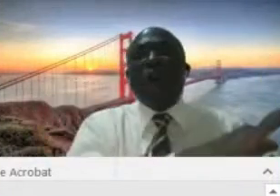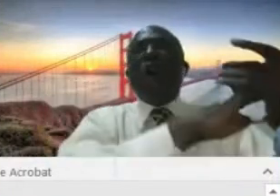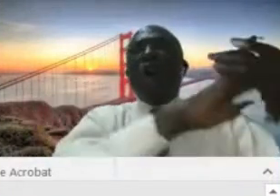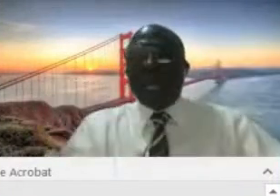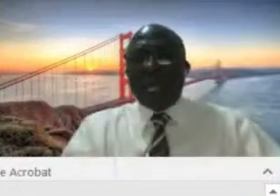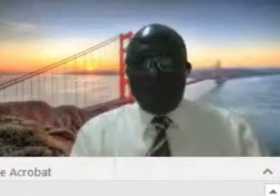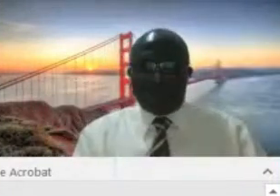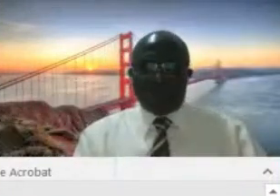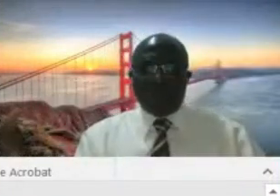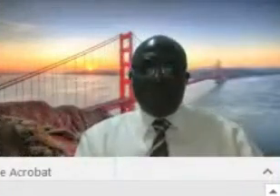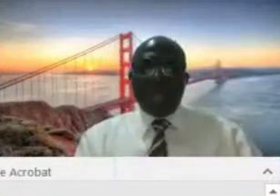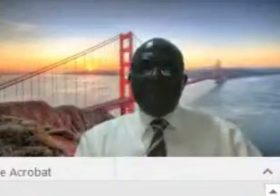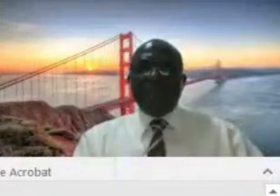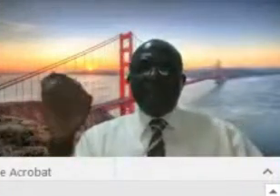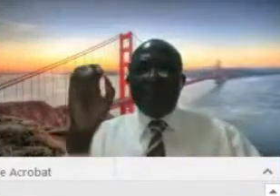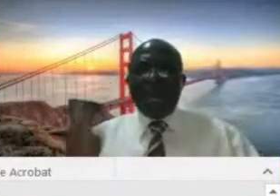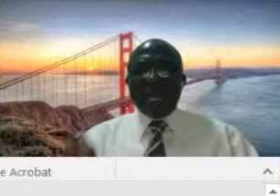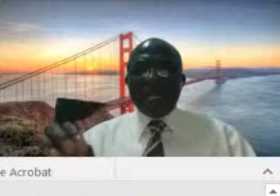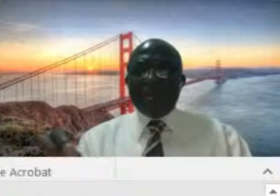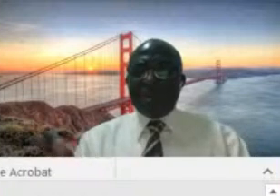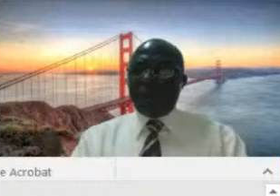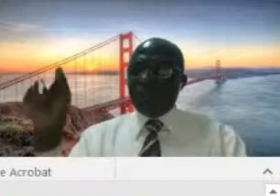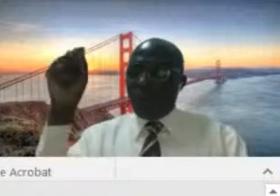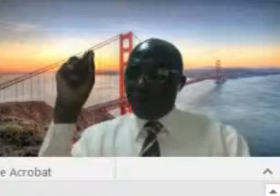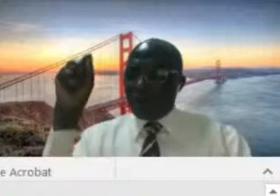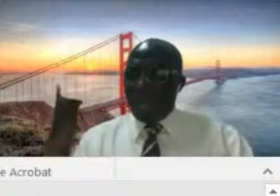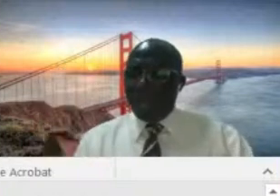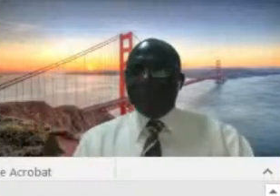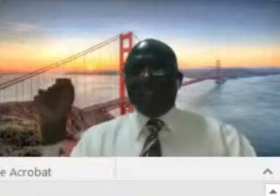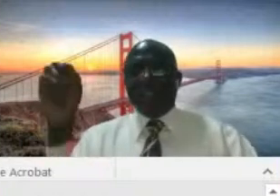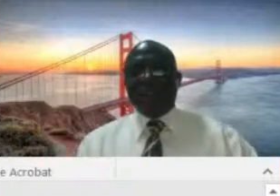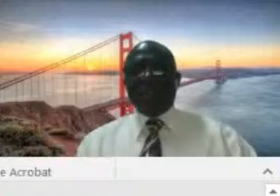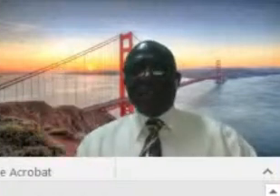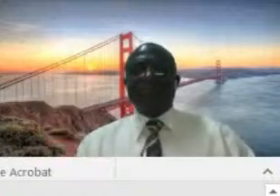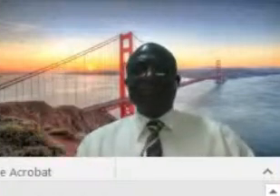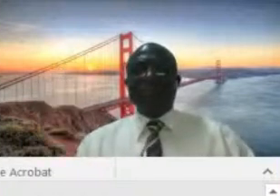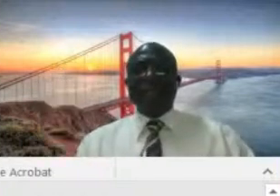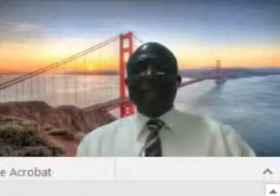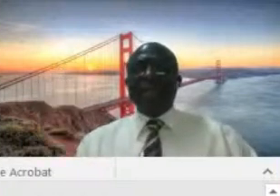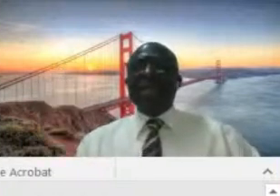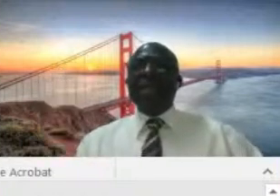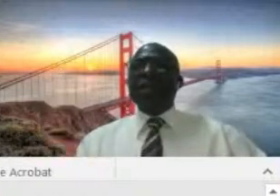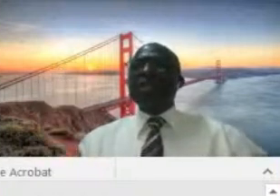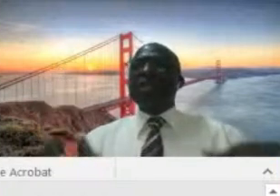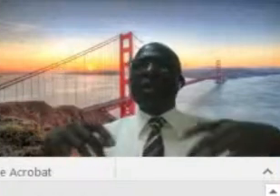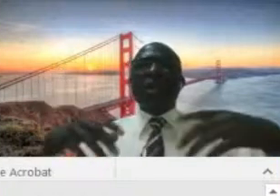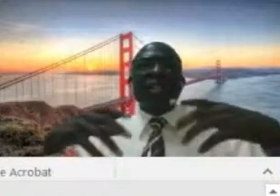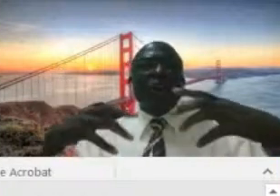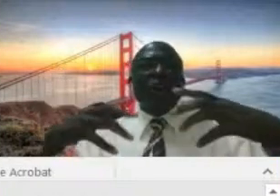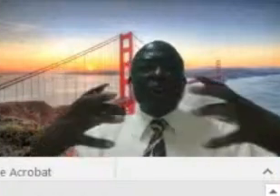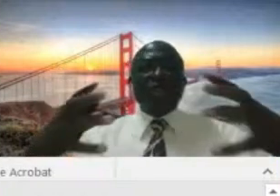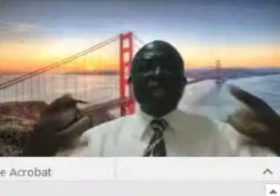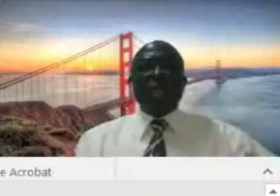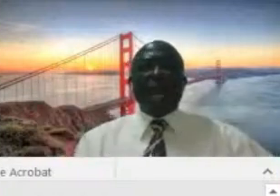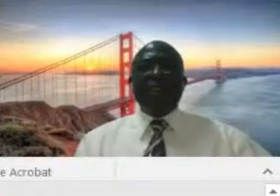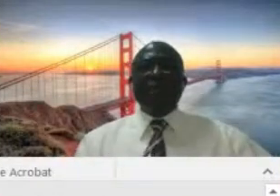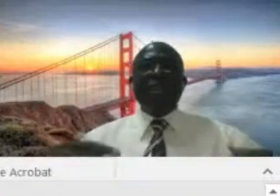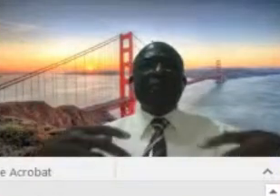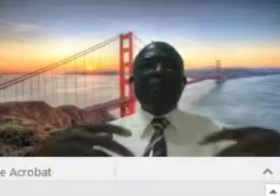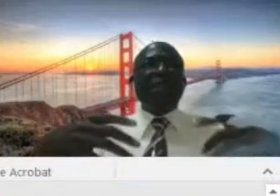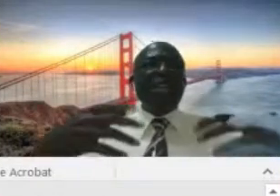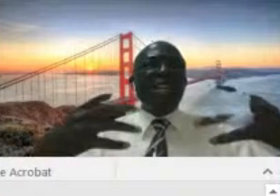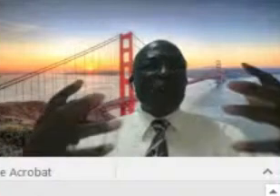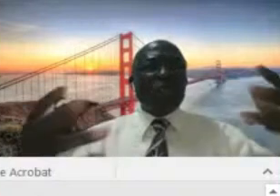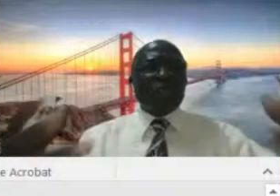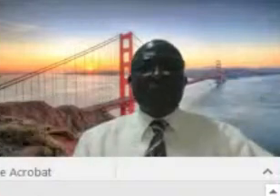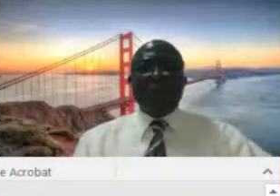all along. But the partner, because of love, emotion, They were so much engrossed in love,